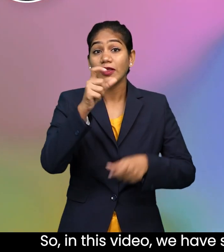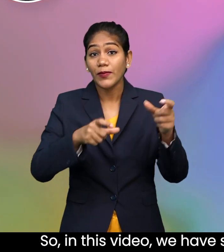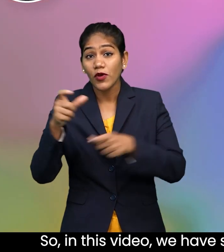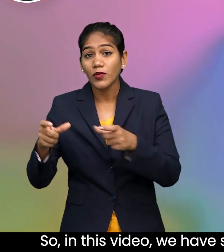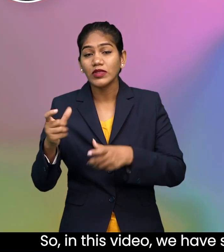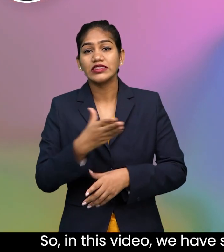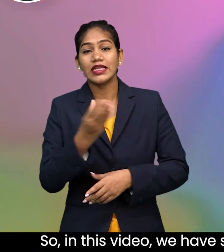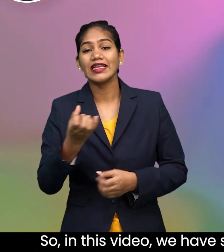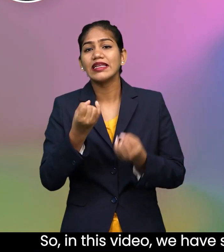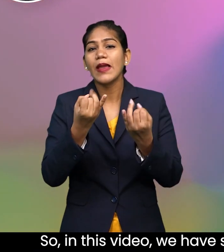is,